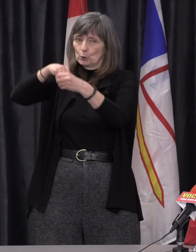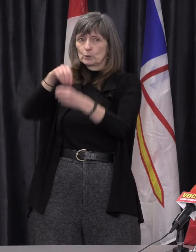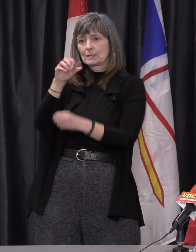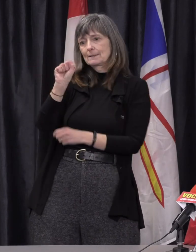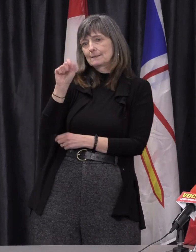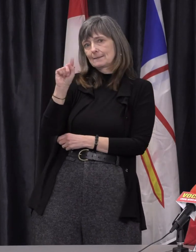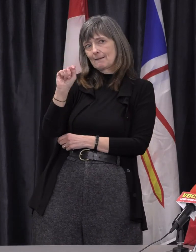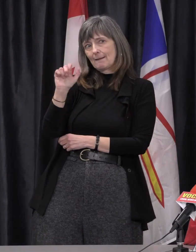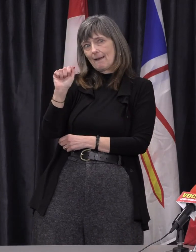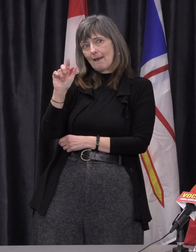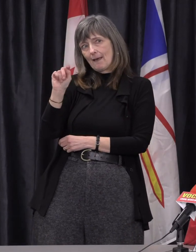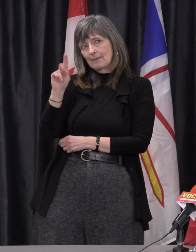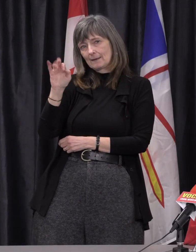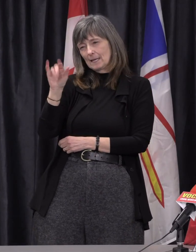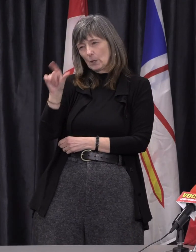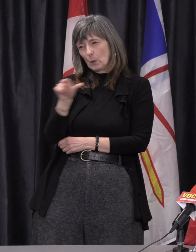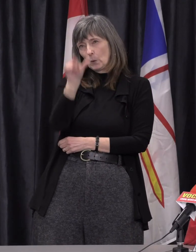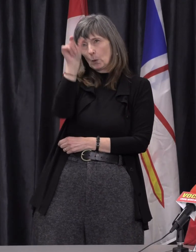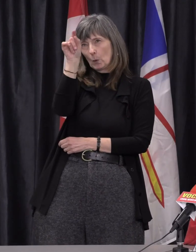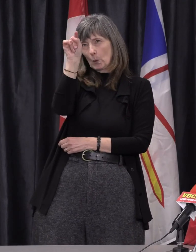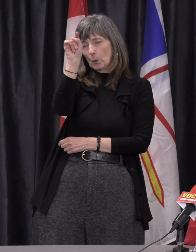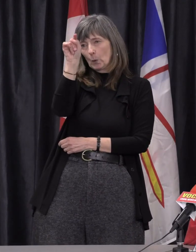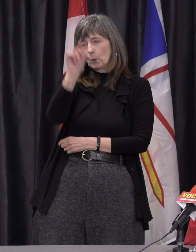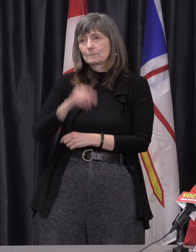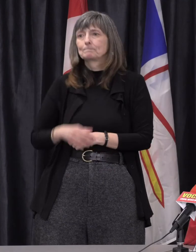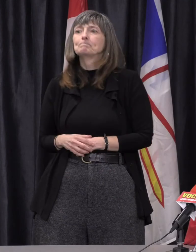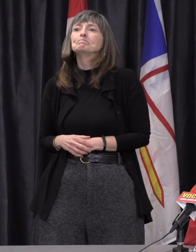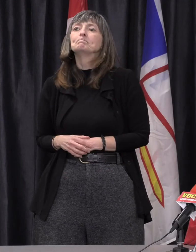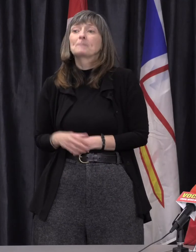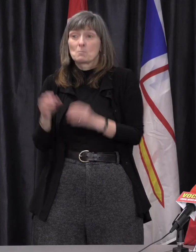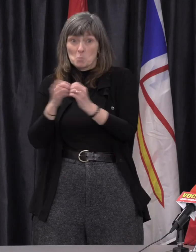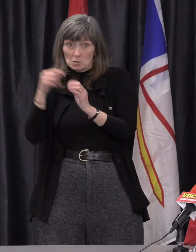So at the moment, I can only go as far as to say Labrador-Grenville